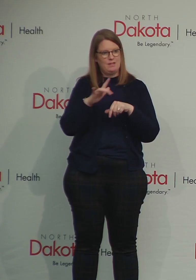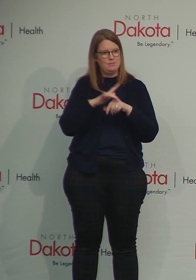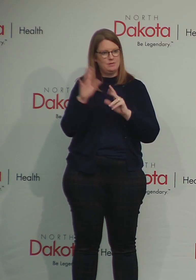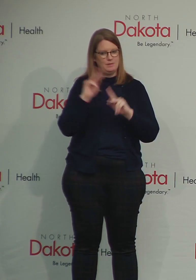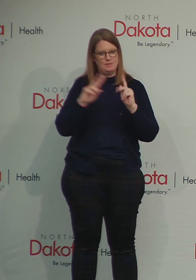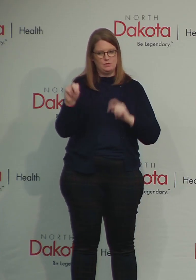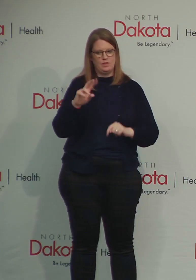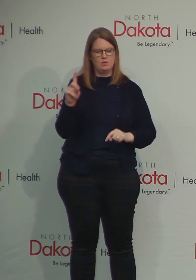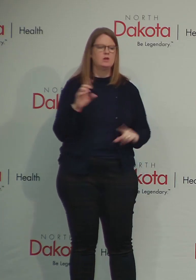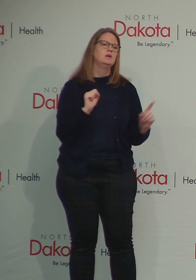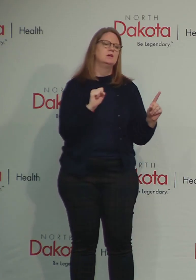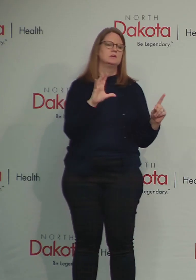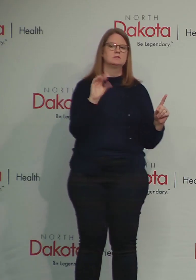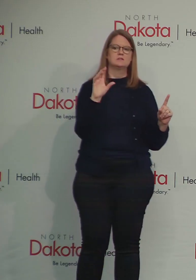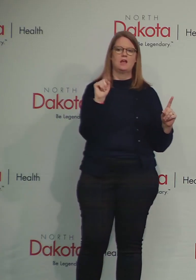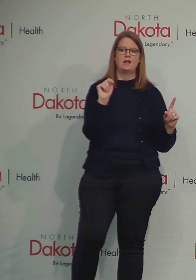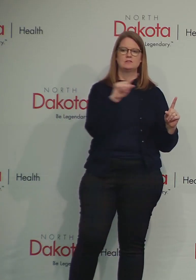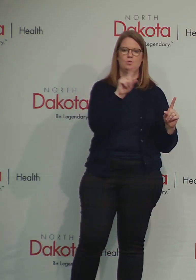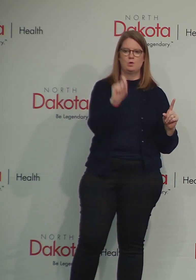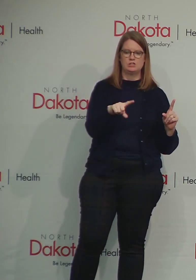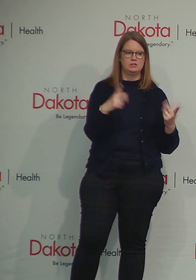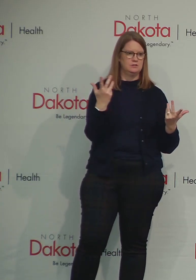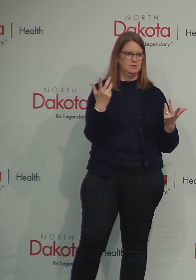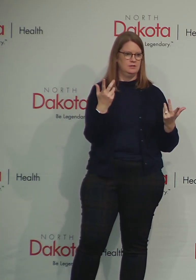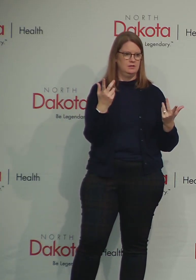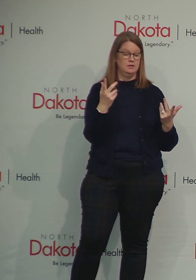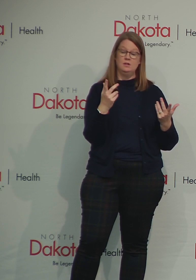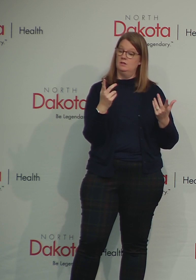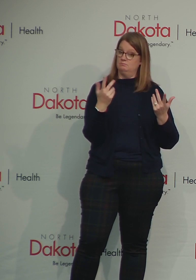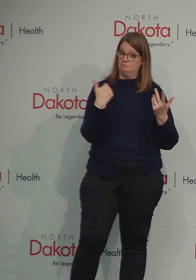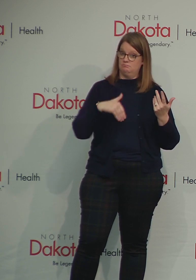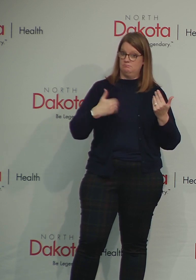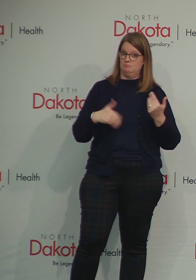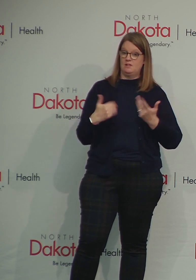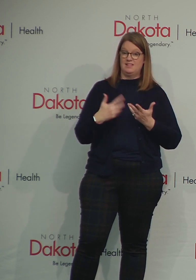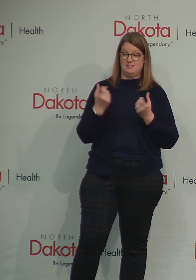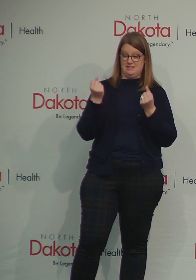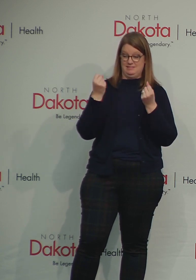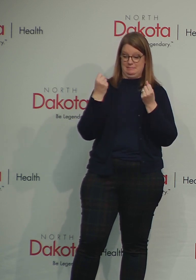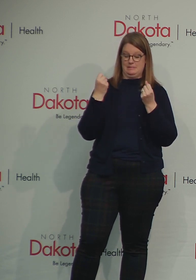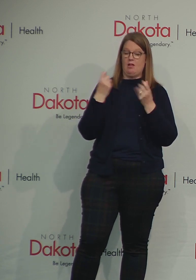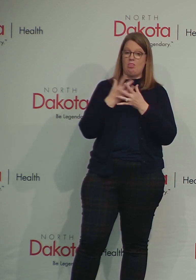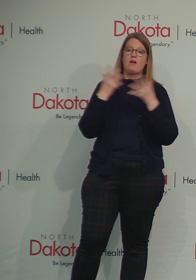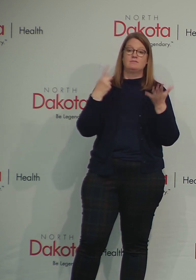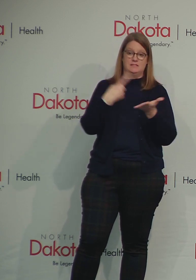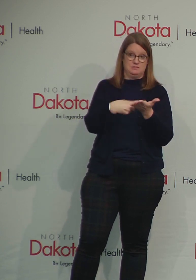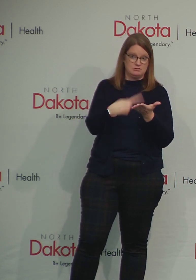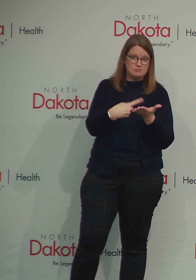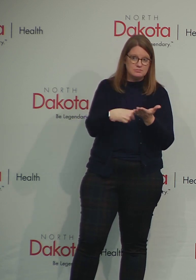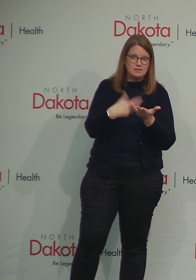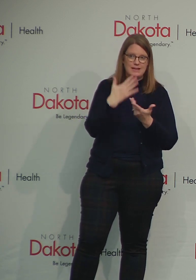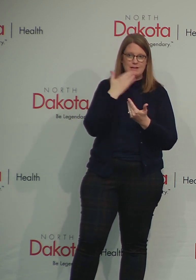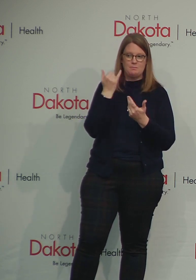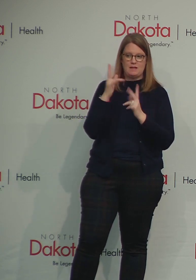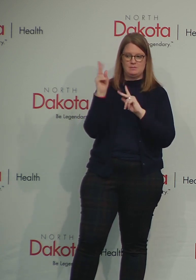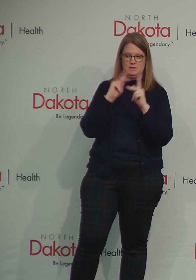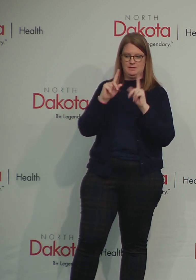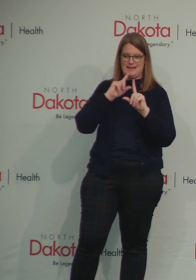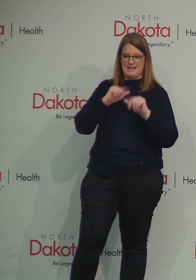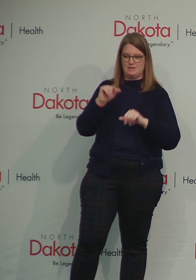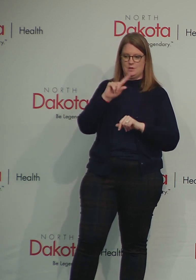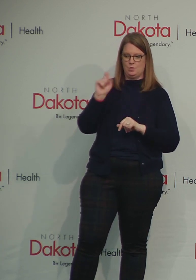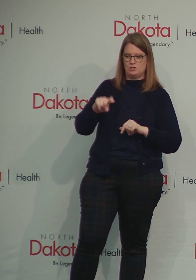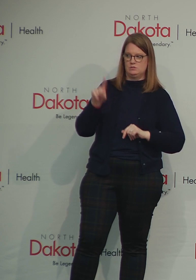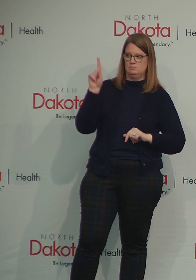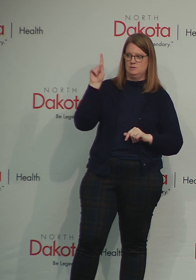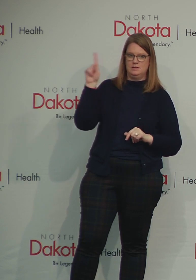Well, on Scott's question, there's a lot happening on that front, and the best people suited to answer that